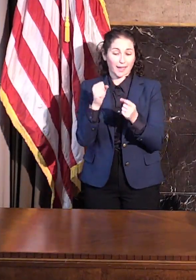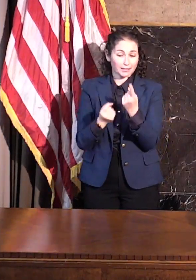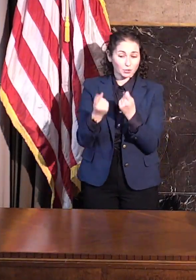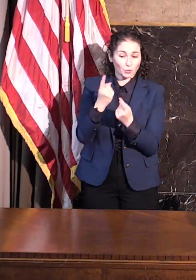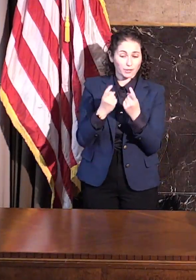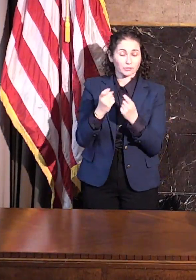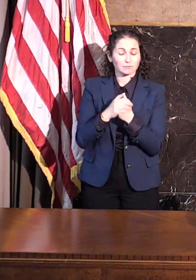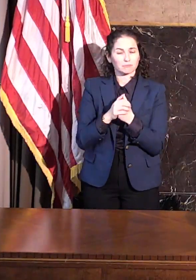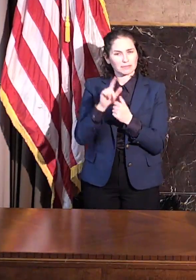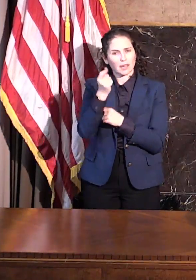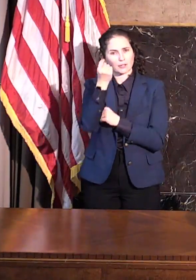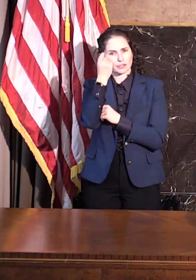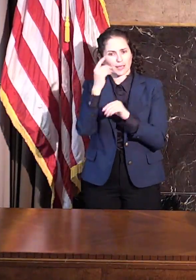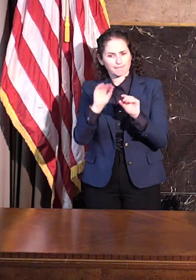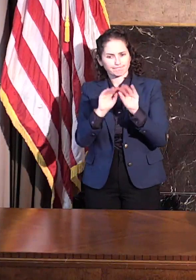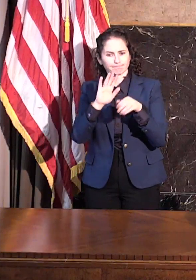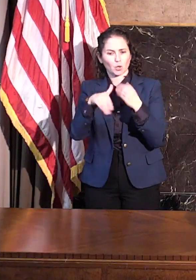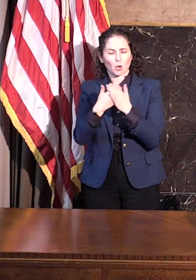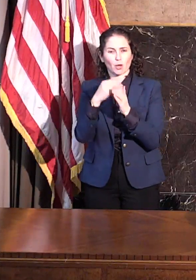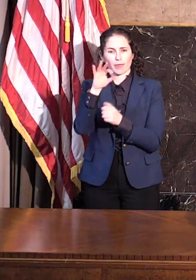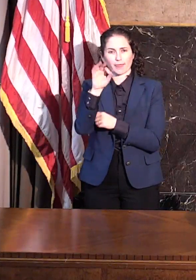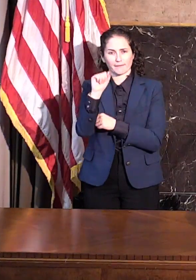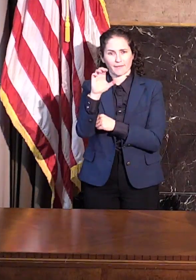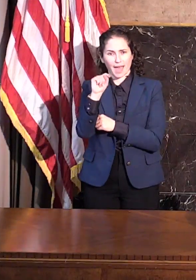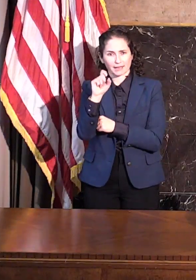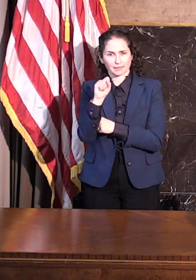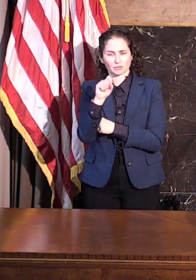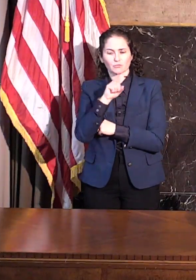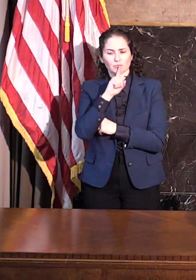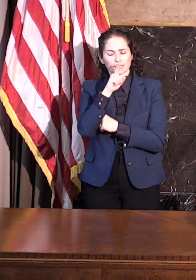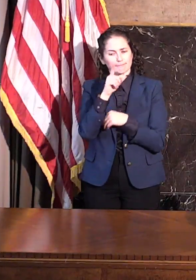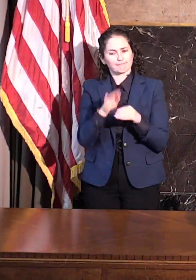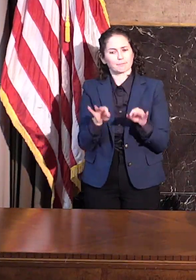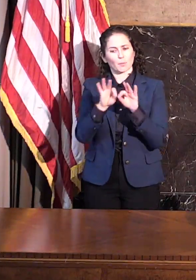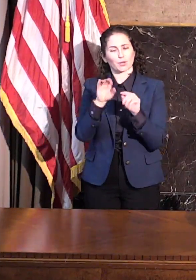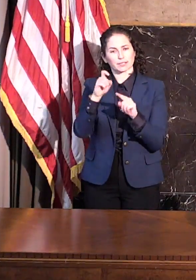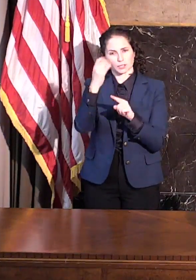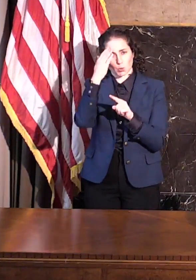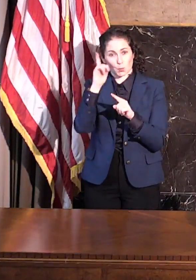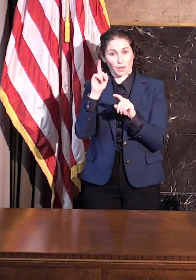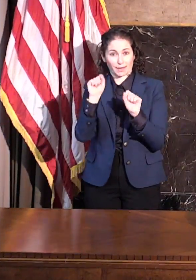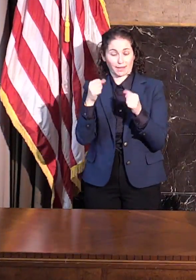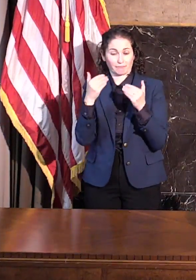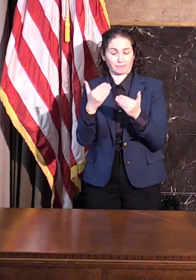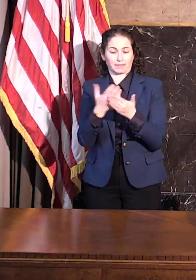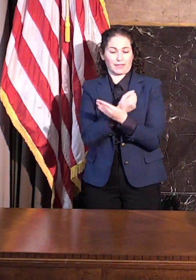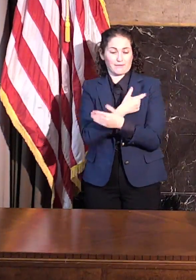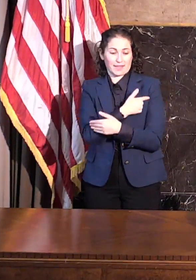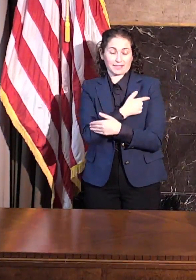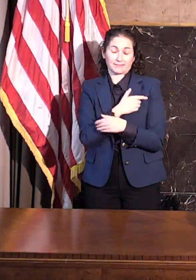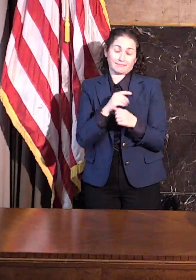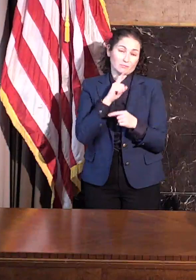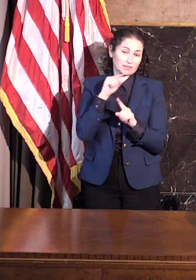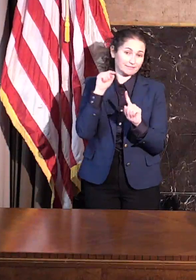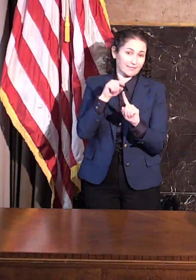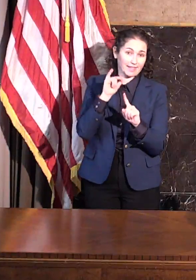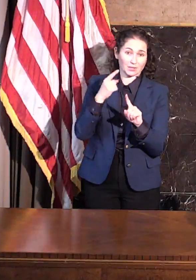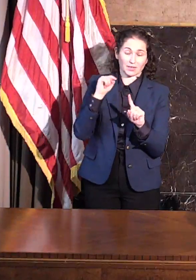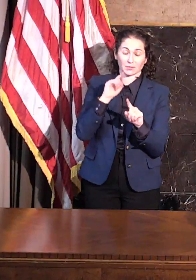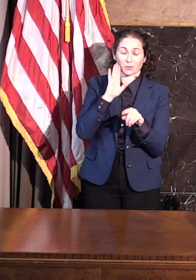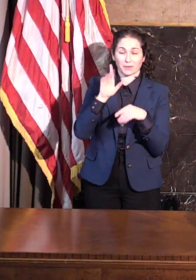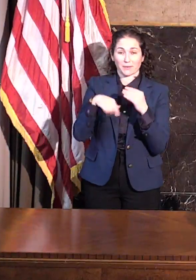of the P1 variant. That's the variant that was circulating in Brazil. It has been identified in 12 states, the closest to us